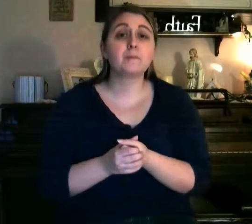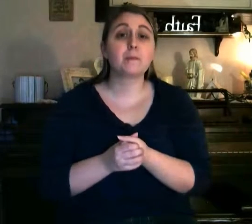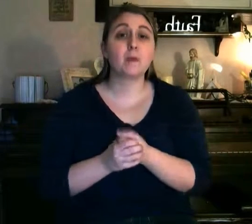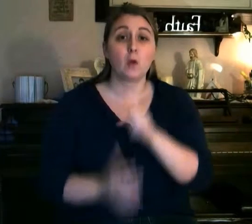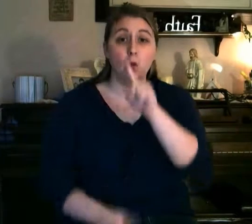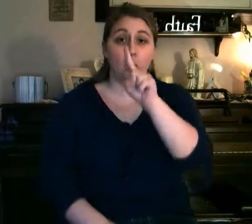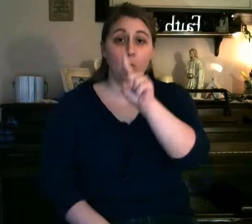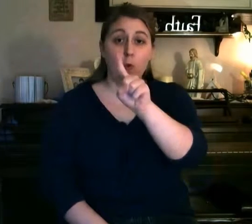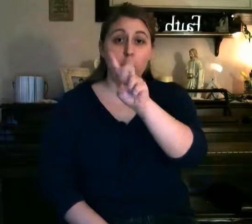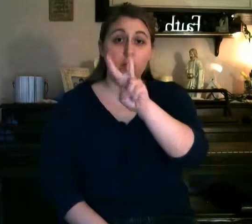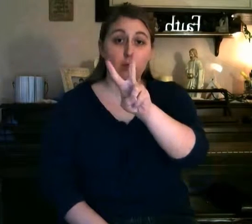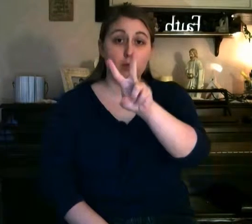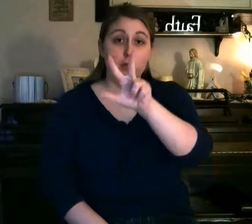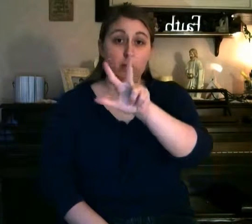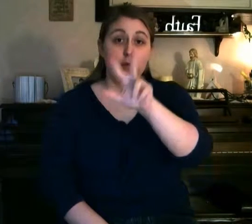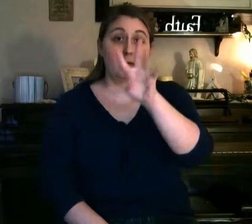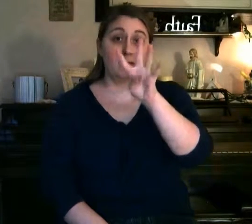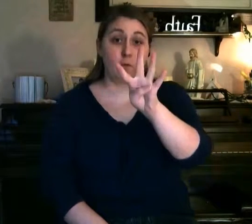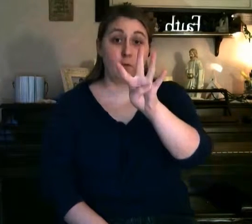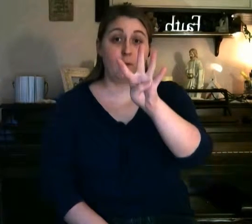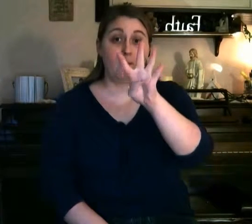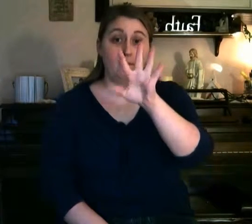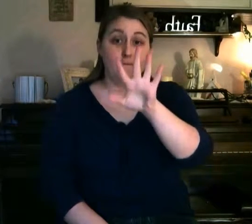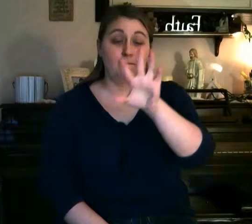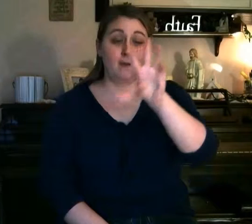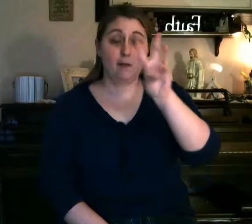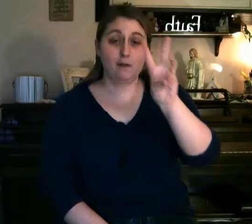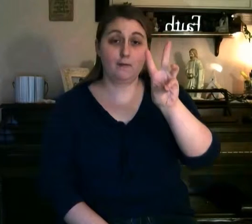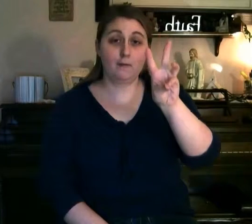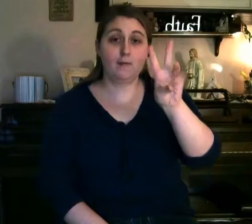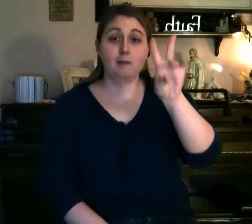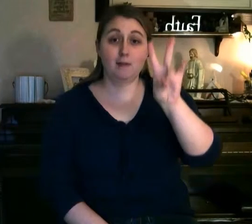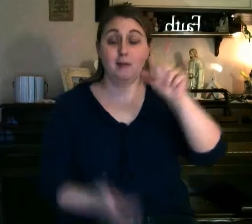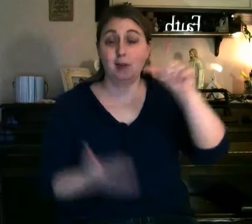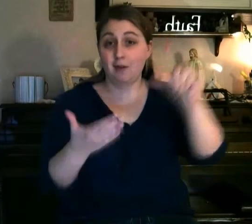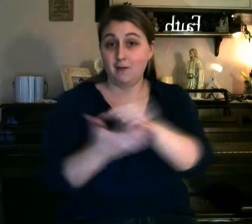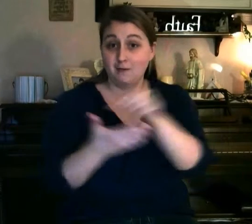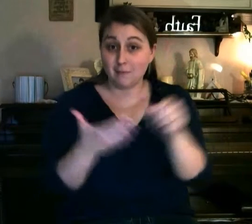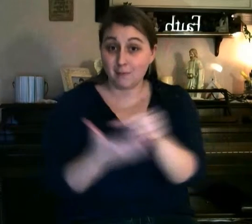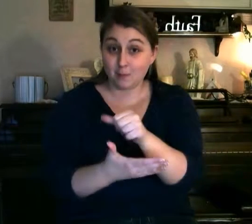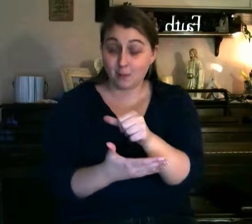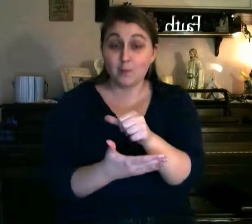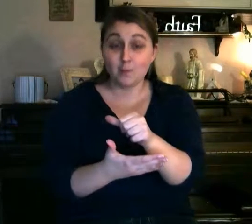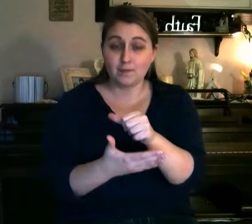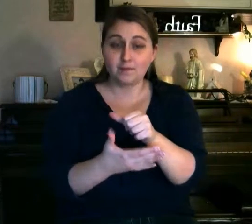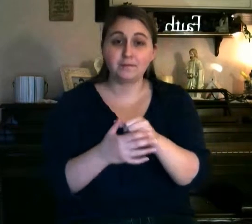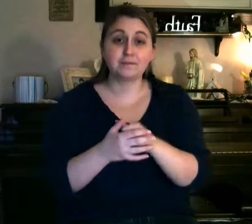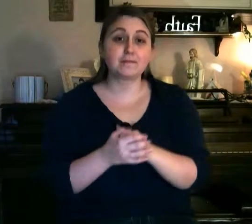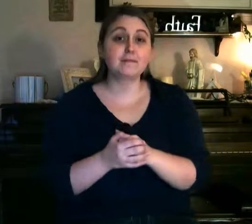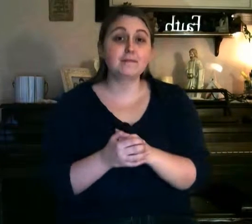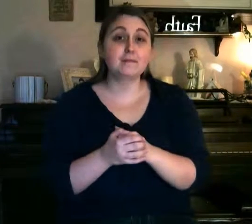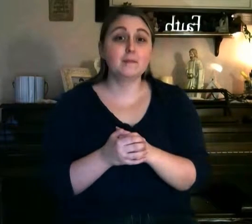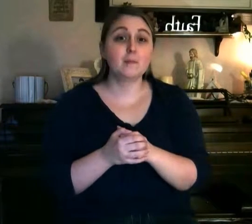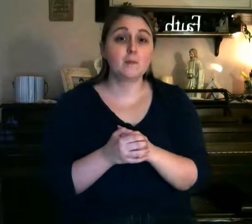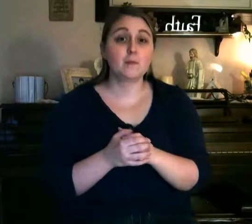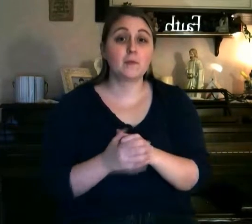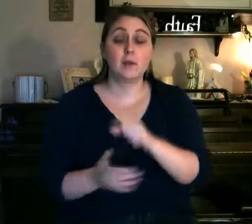1, 2, 3, 4, 5, 6, 7 avocados. So 3 plus 4 is equal to